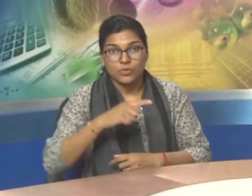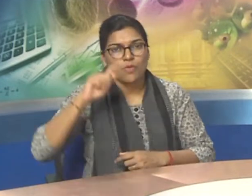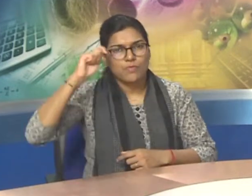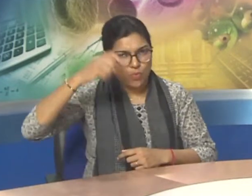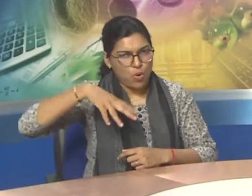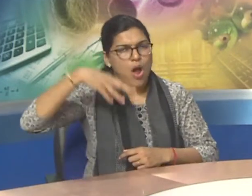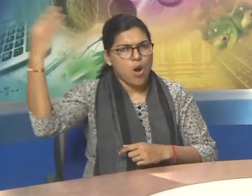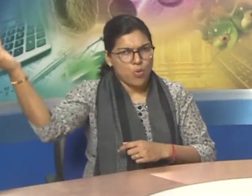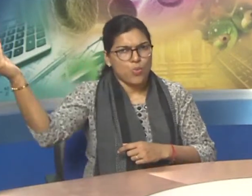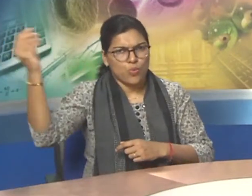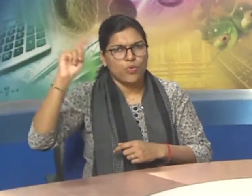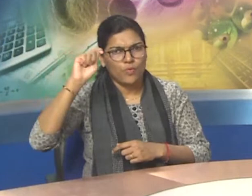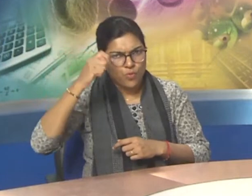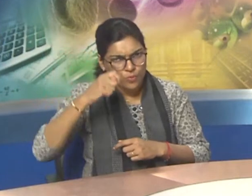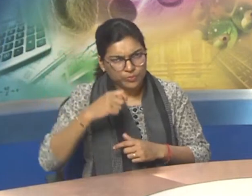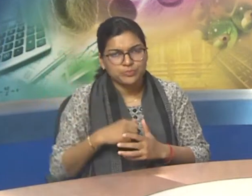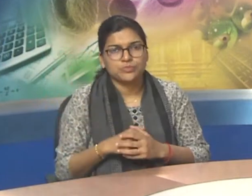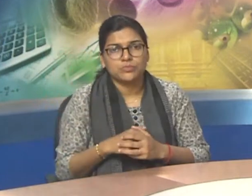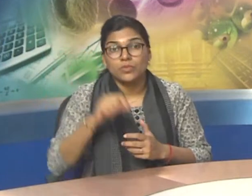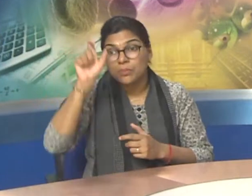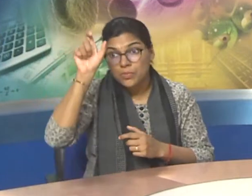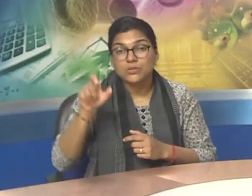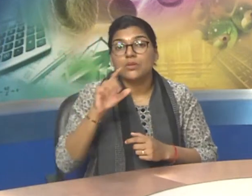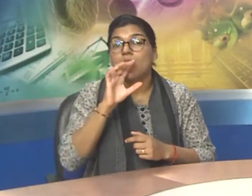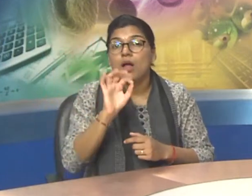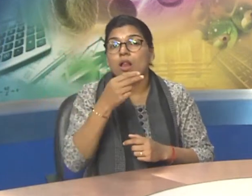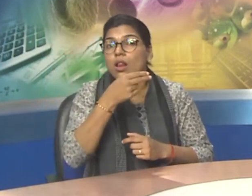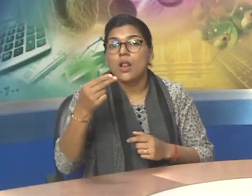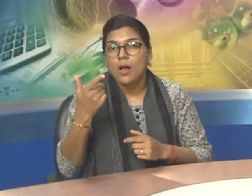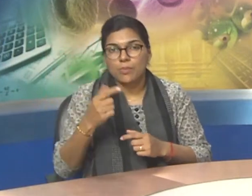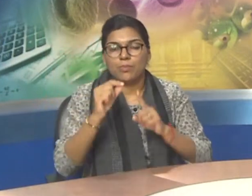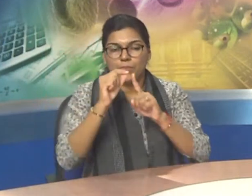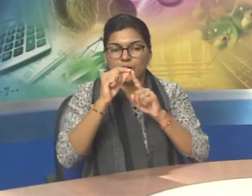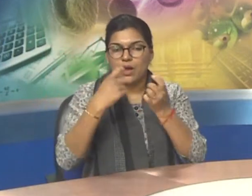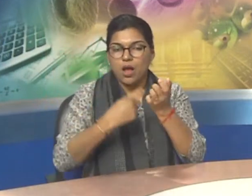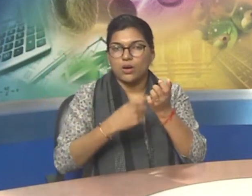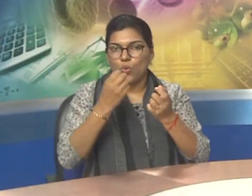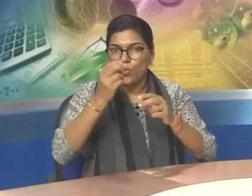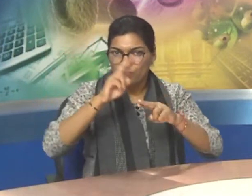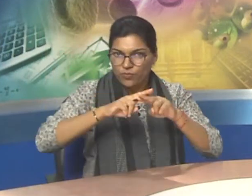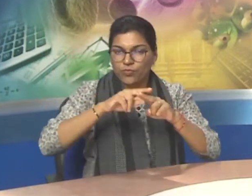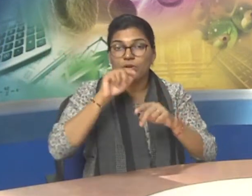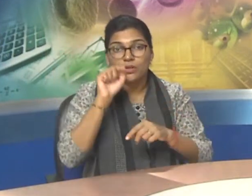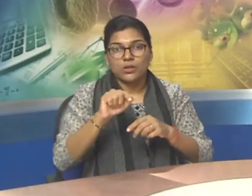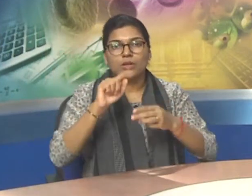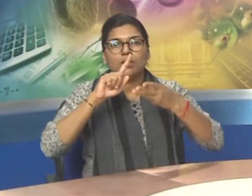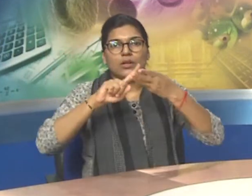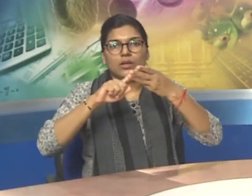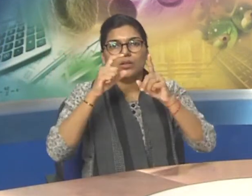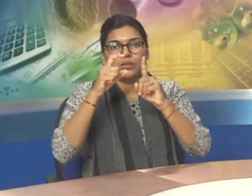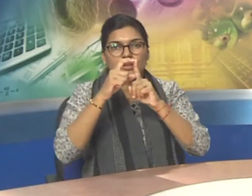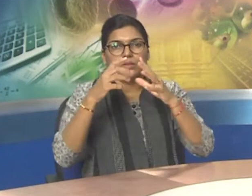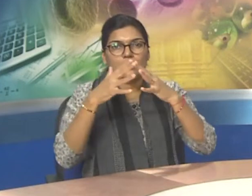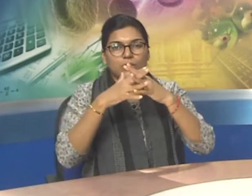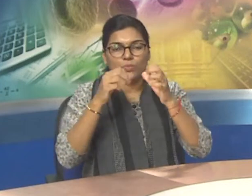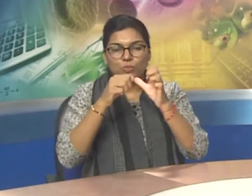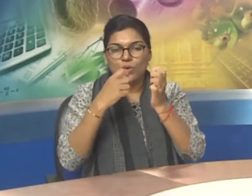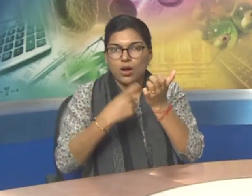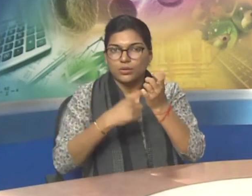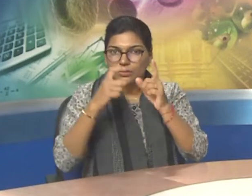And now you can see this image. He is the person, he is not from India. His name is